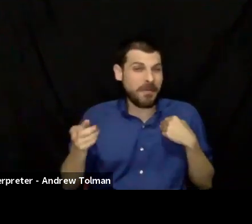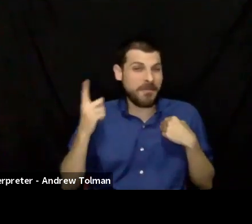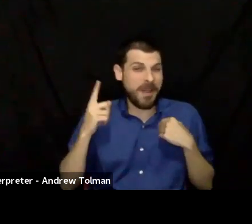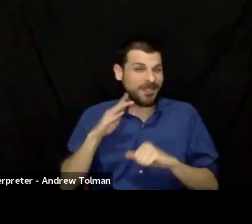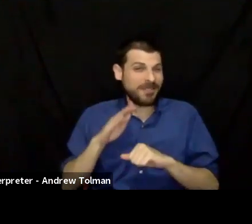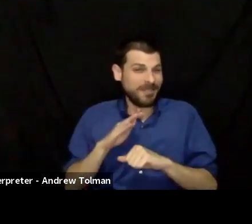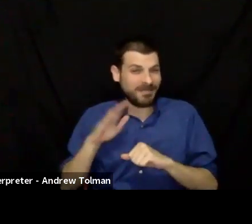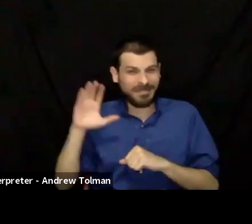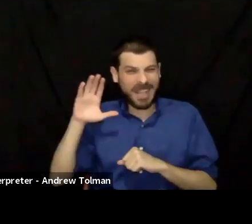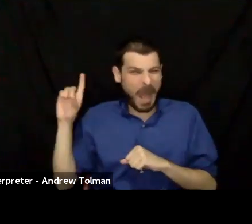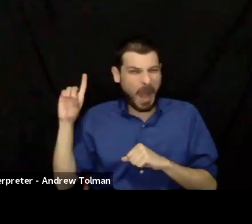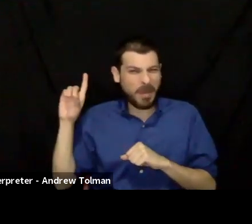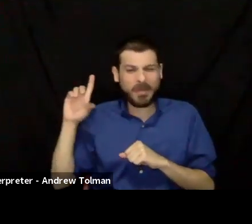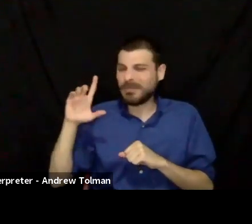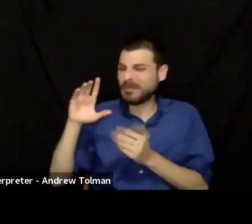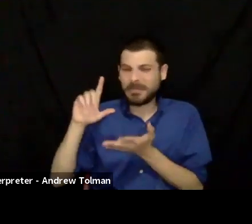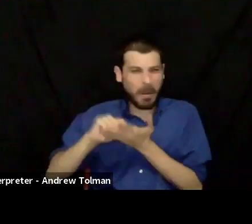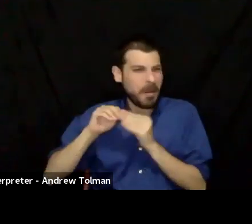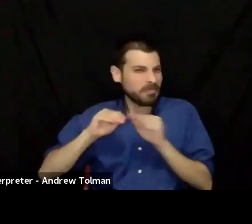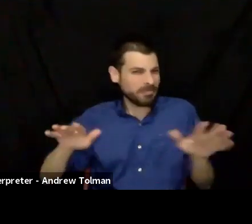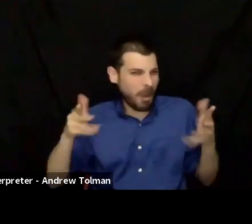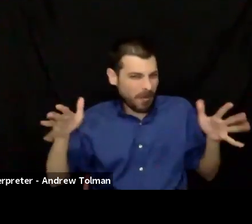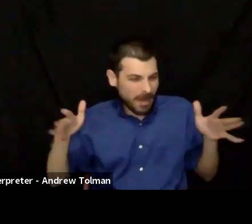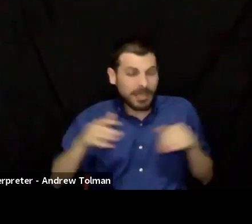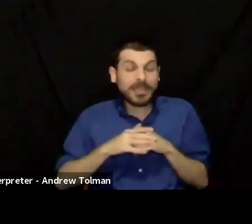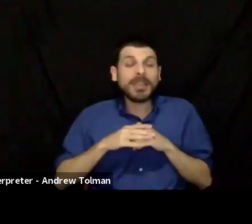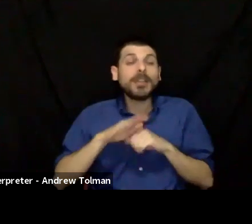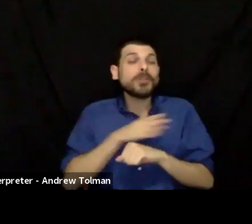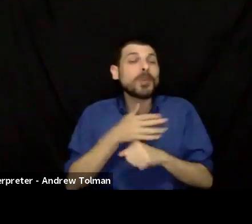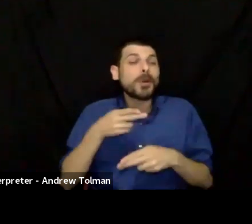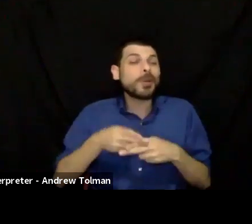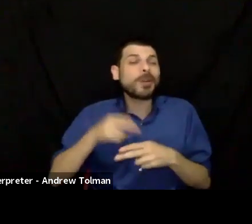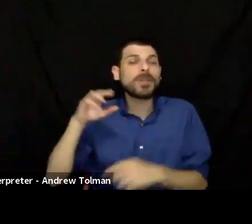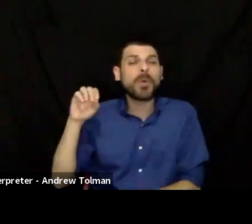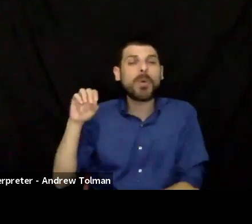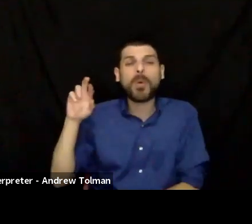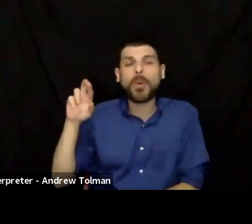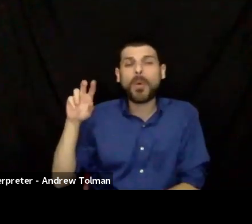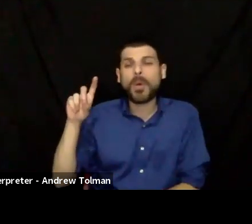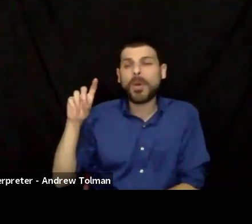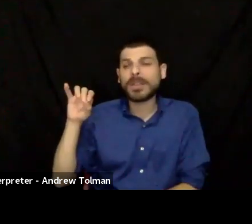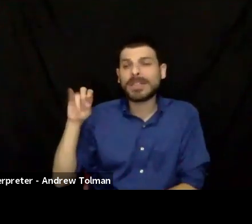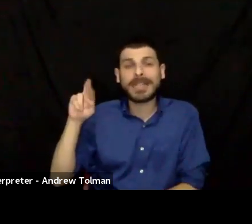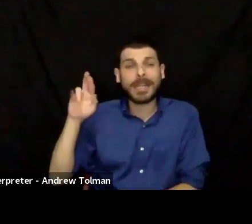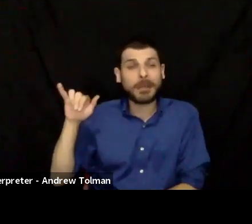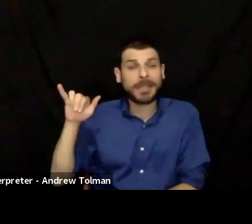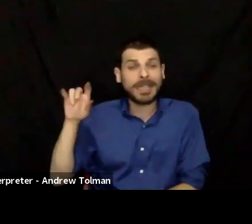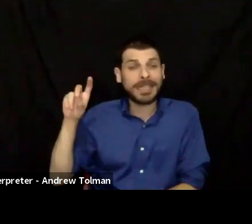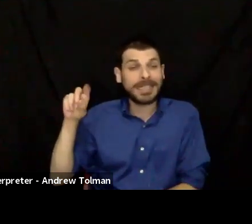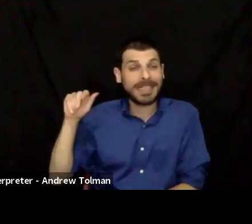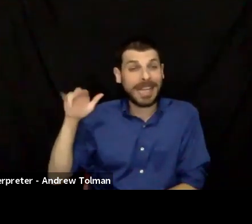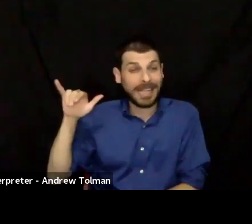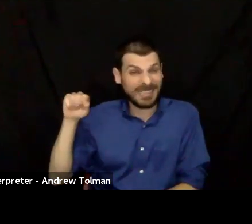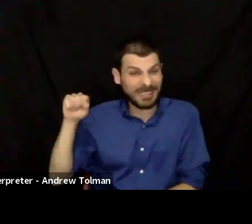Days. And it's not really a new or novel thought, but it's